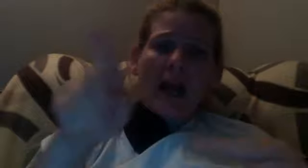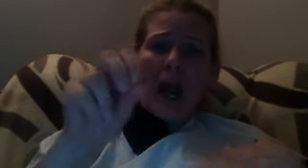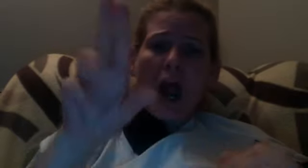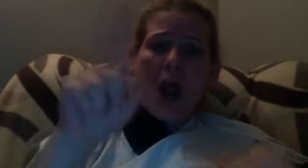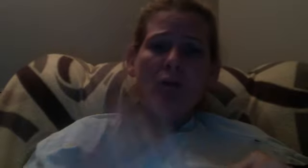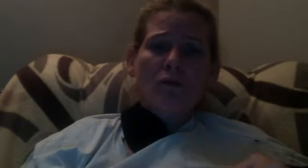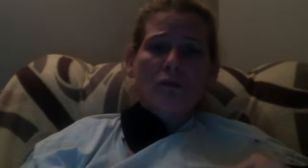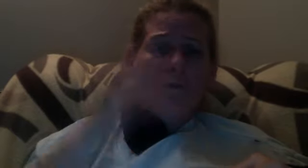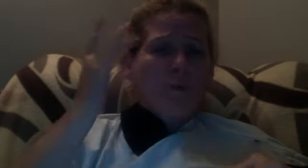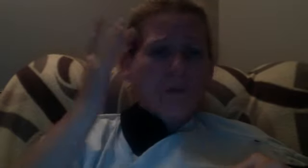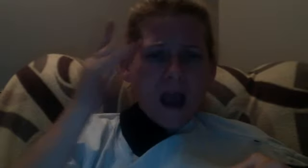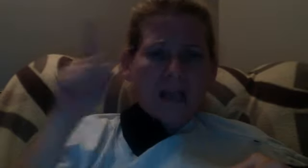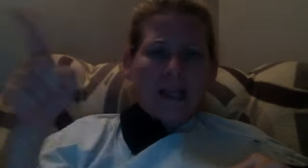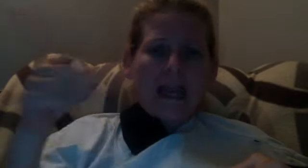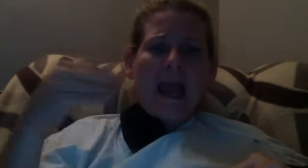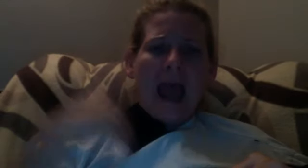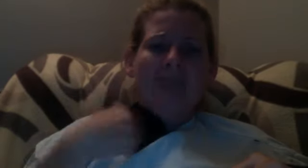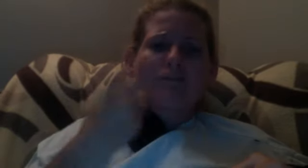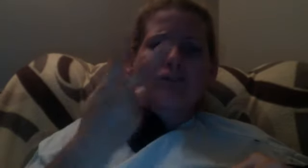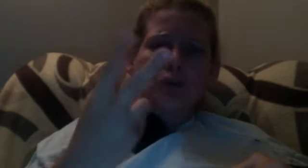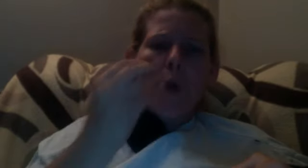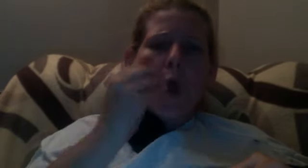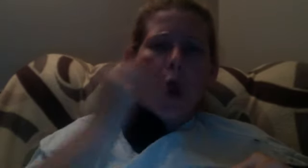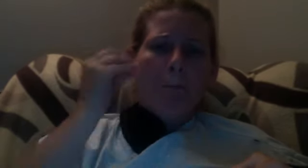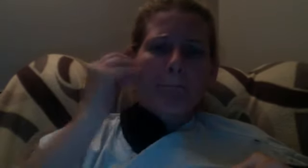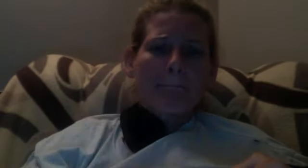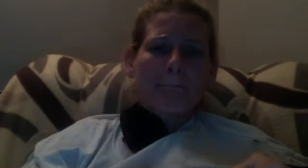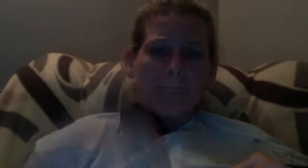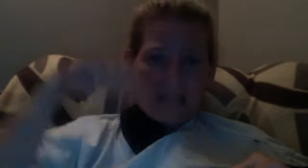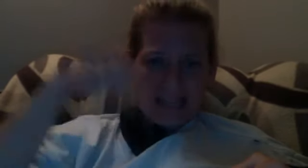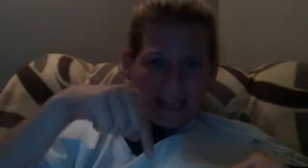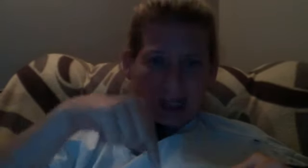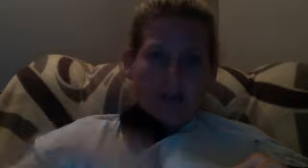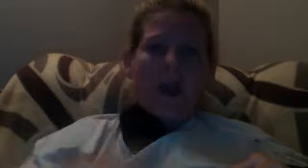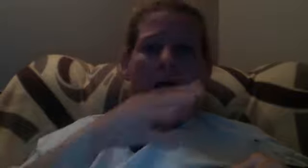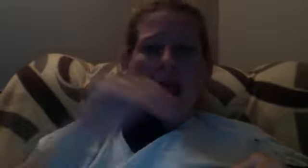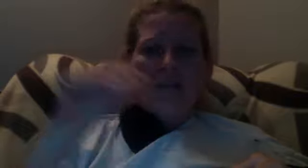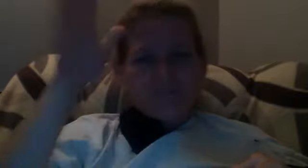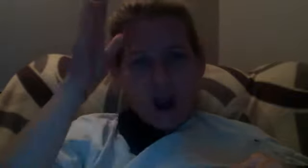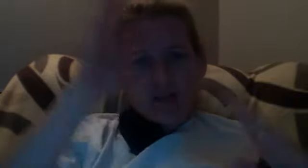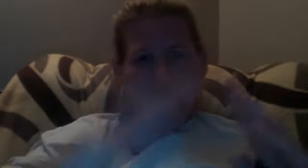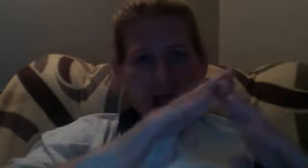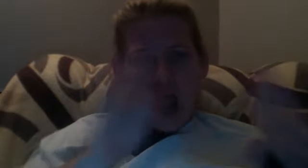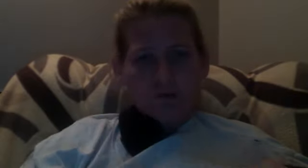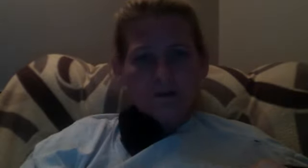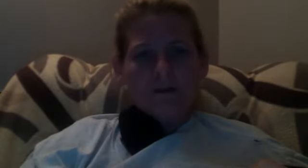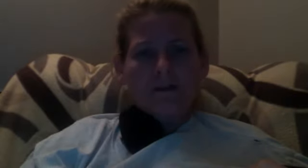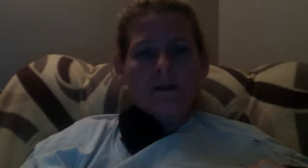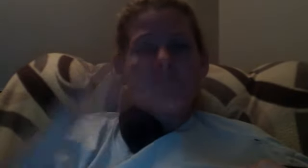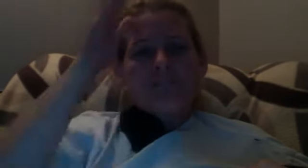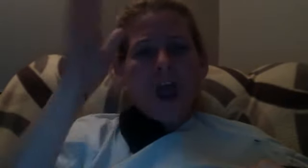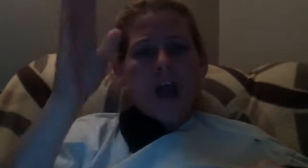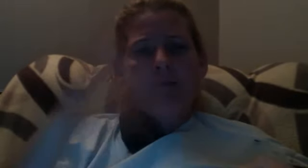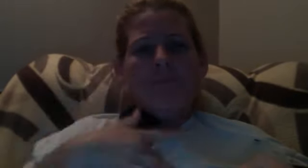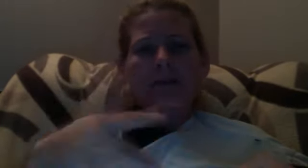$350. Yeah, on the way back to my storage locker, I come across a guy who's working on this mini bike. Is the bike for